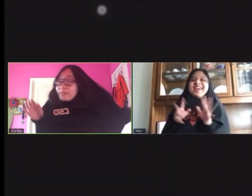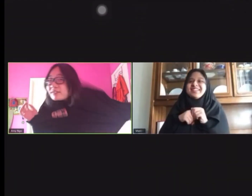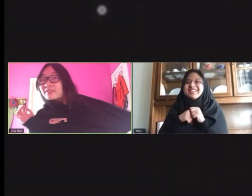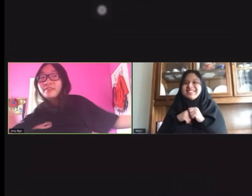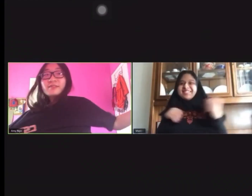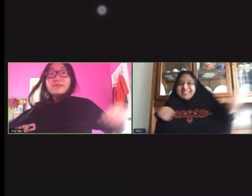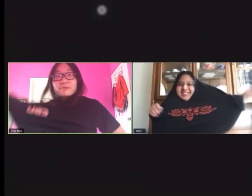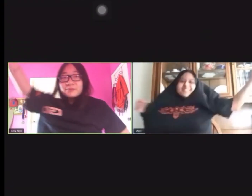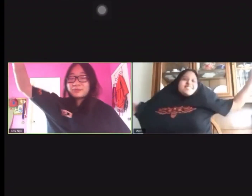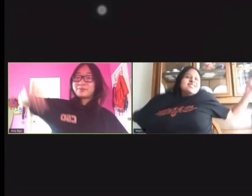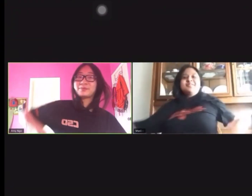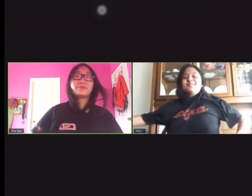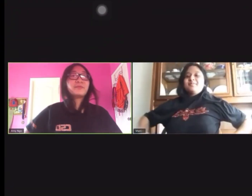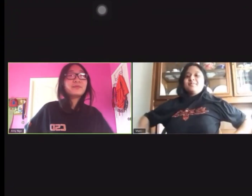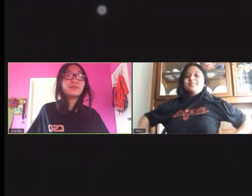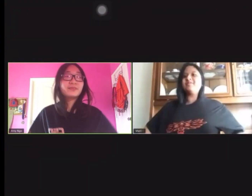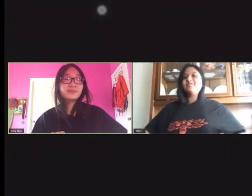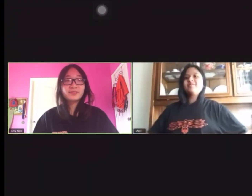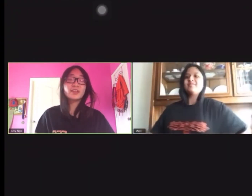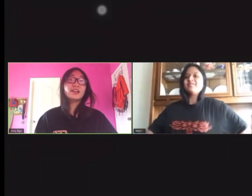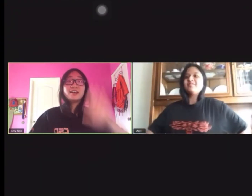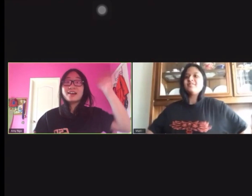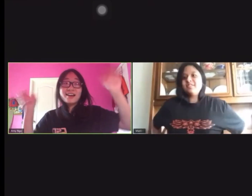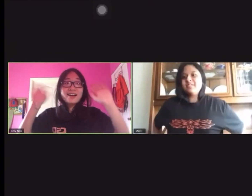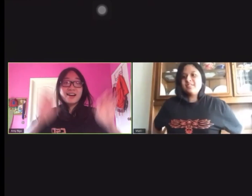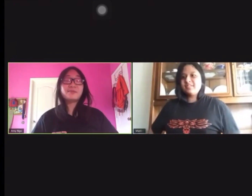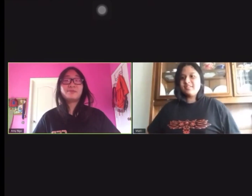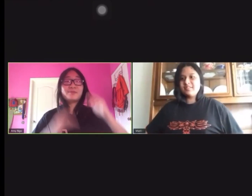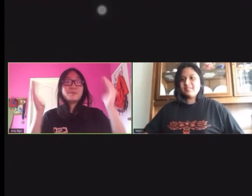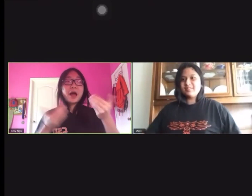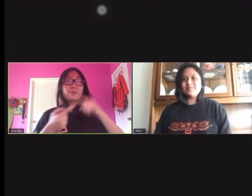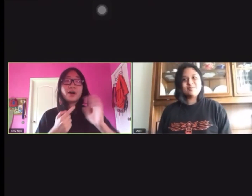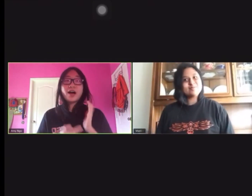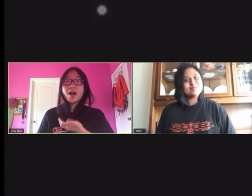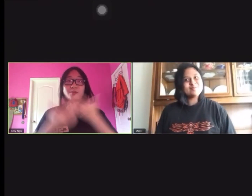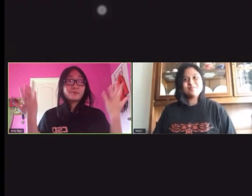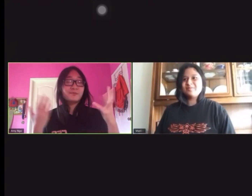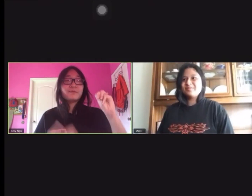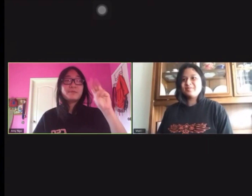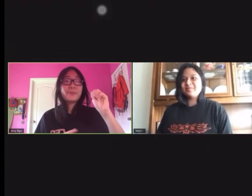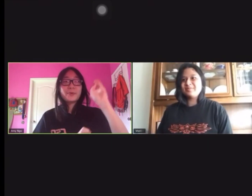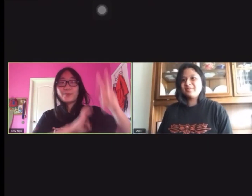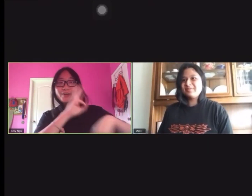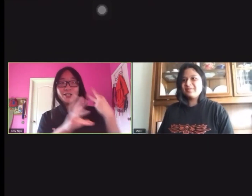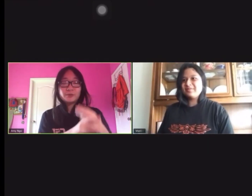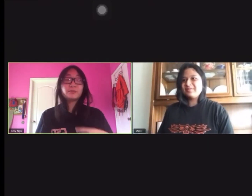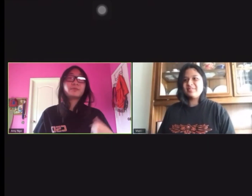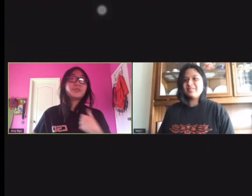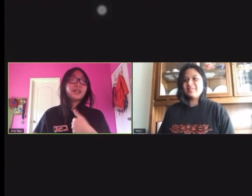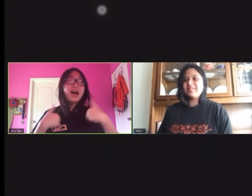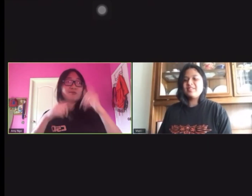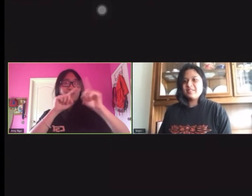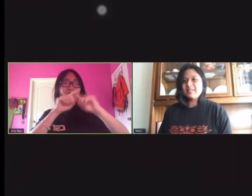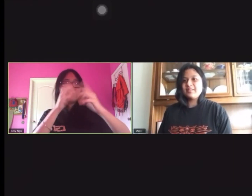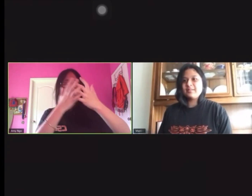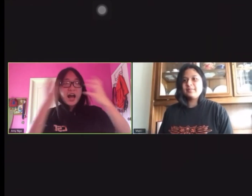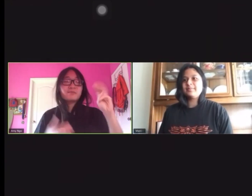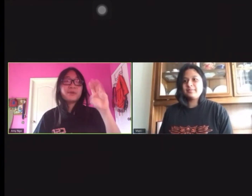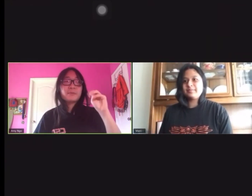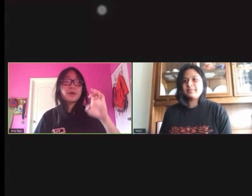Hello. Hi. Hello. Welcome to our meme world. We